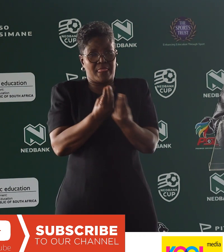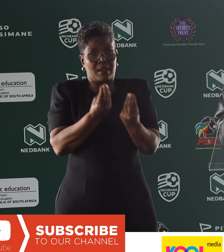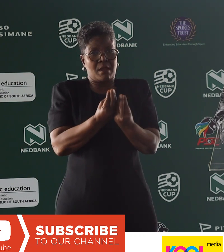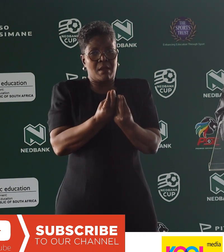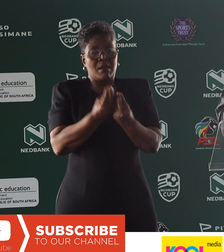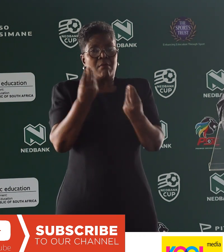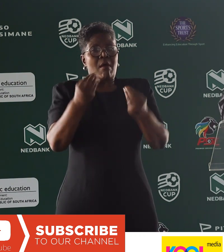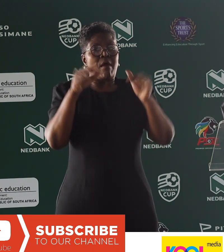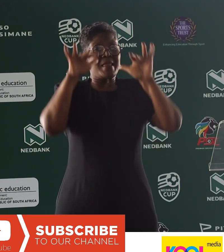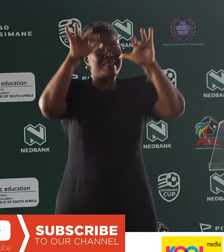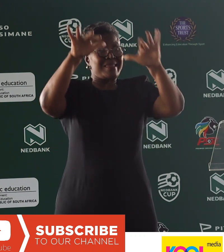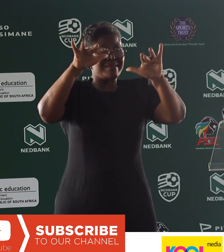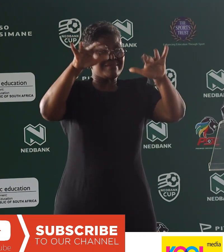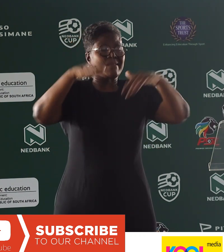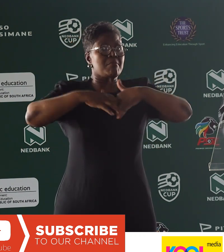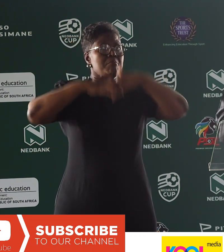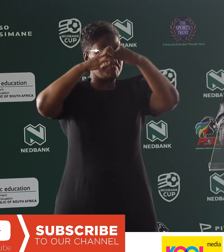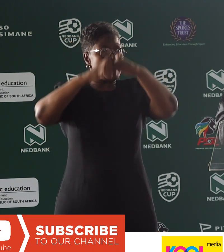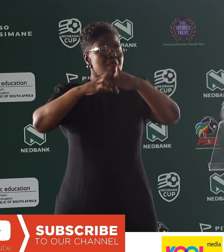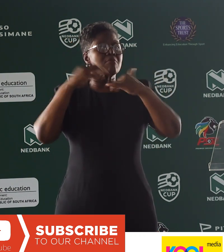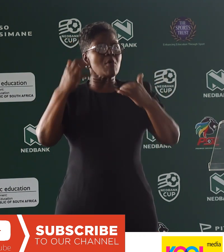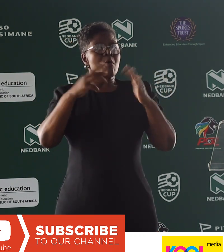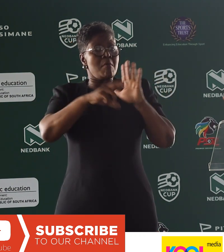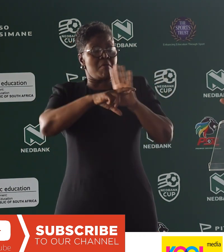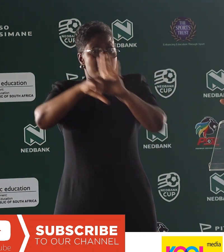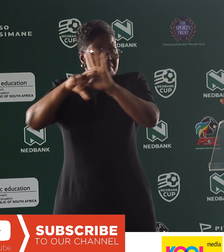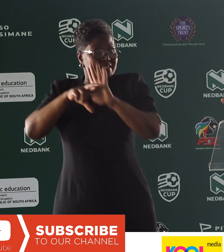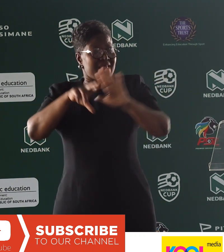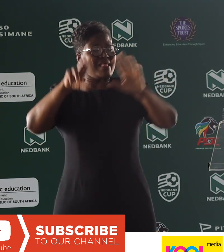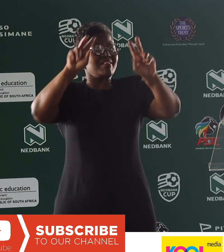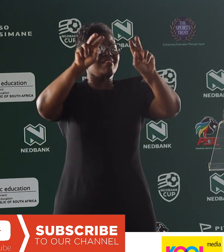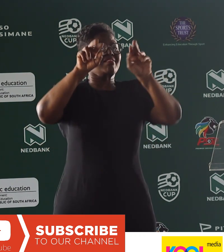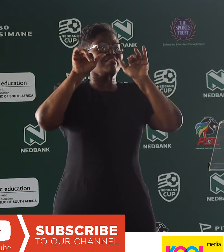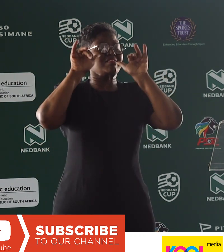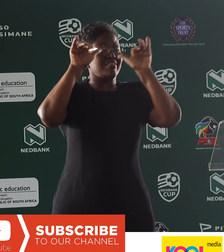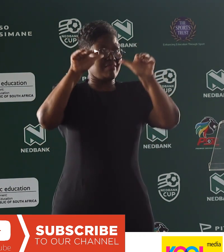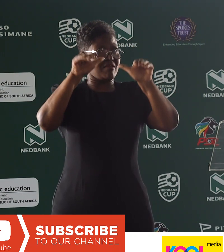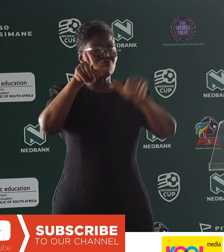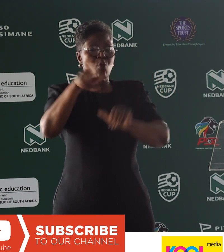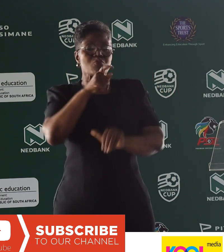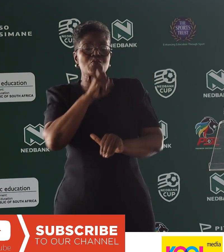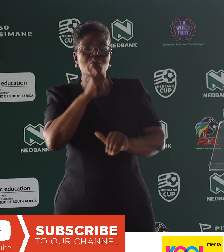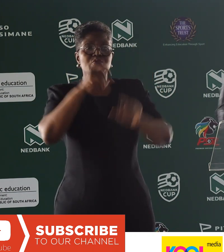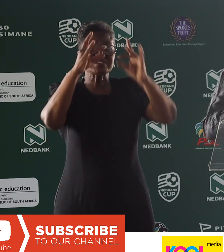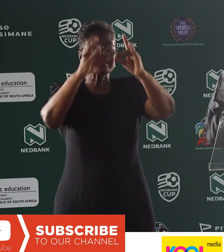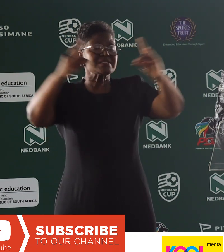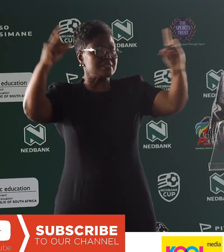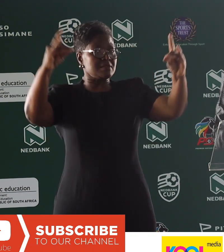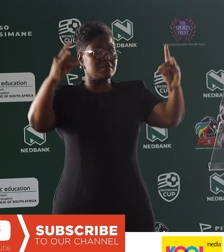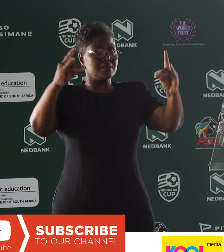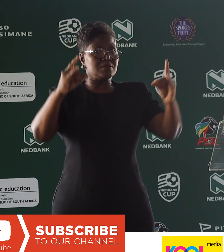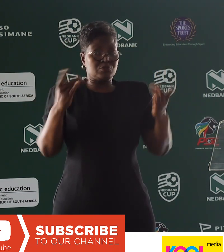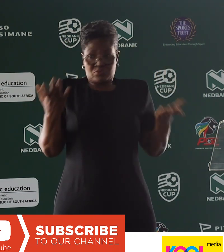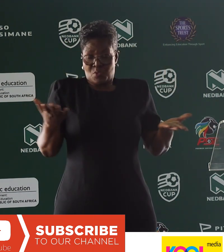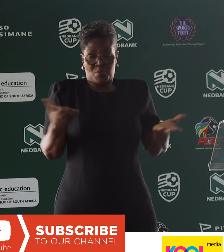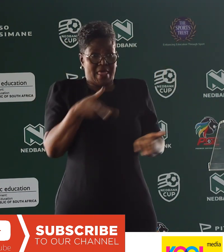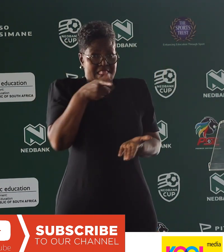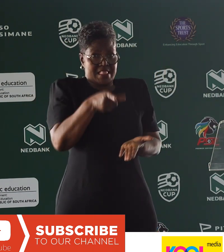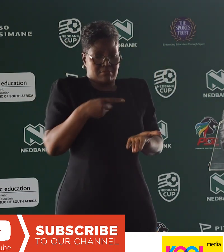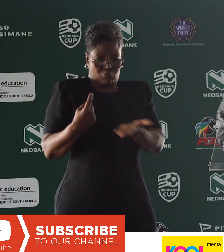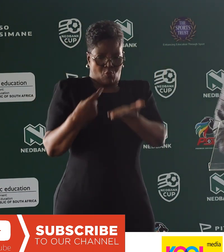of being an instrument of nation building using on field. And these are the conversations,